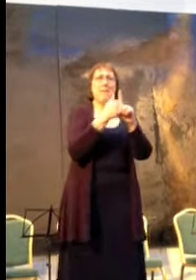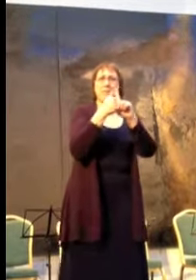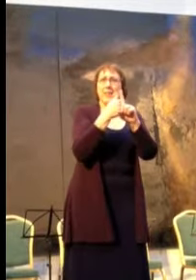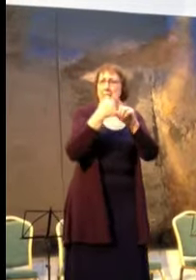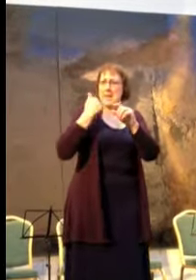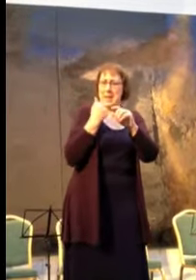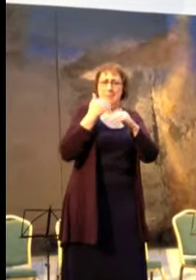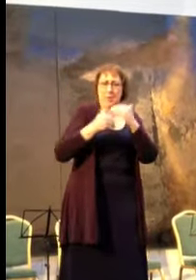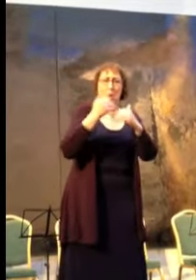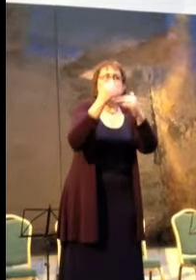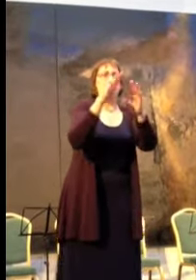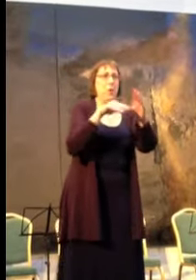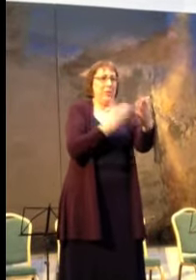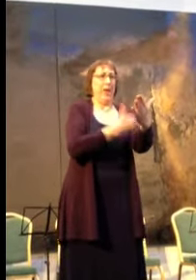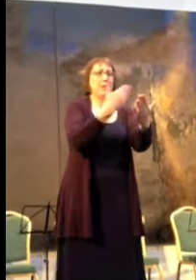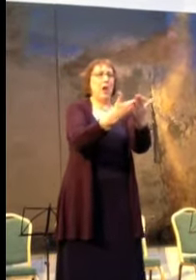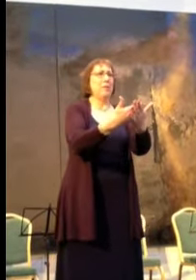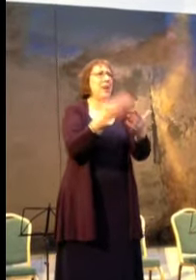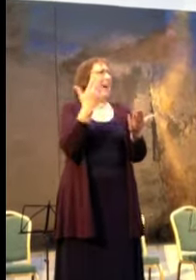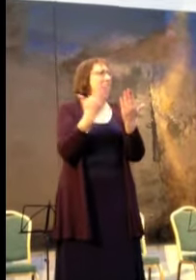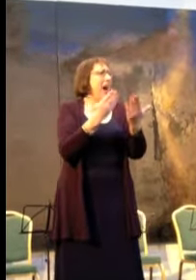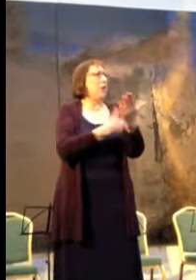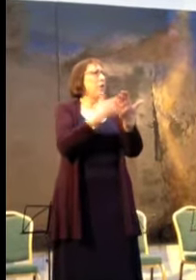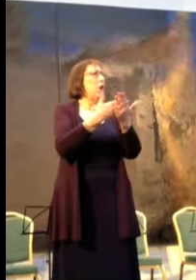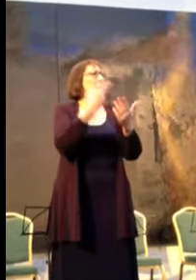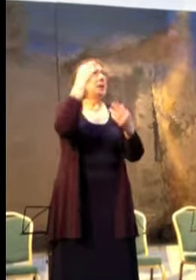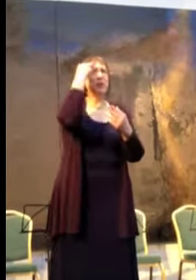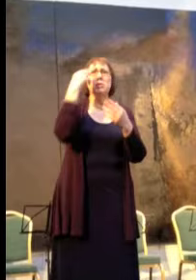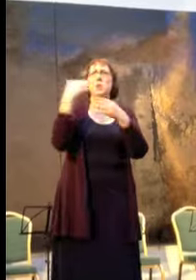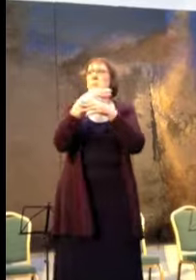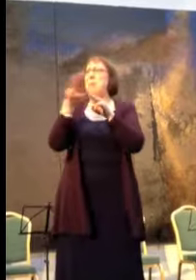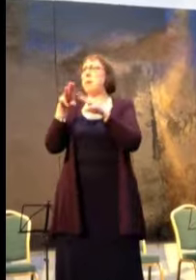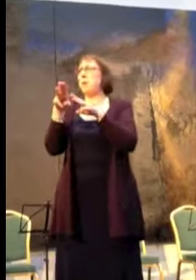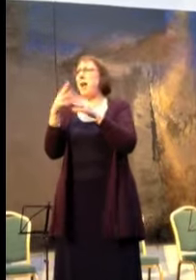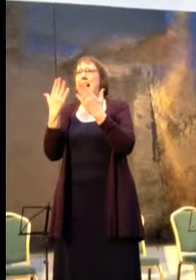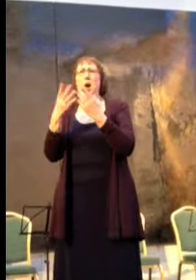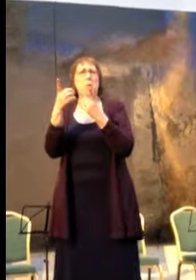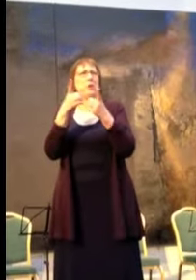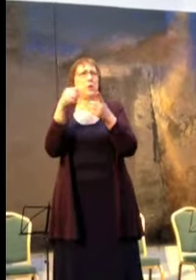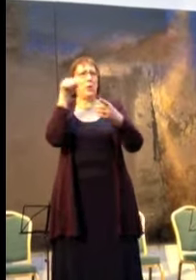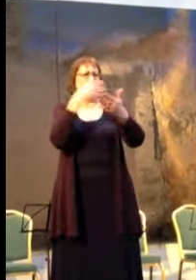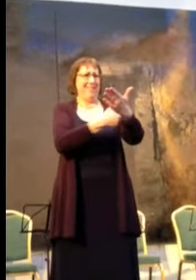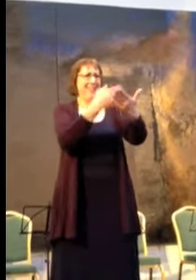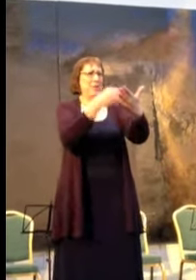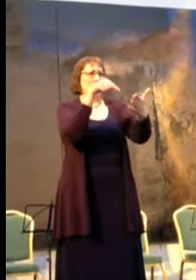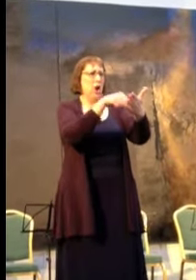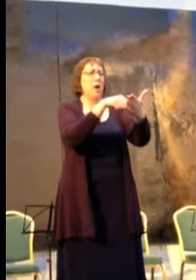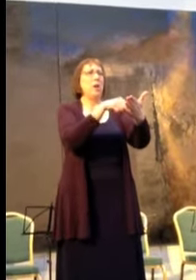the letter of the law. It is how the law is understood, how it is administered, and the spirit which informs